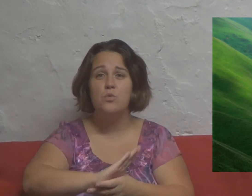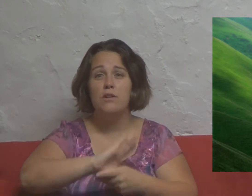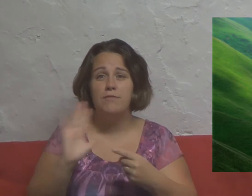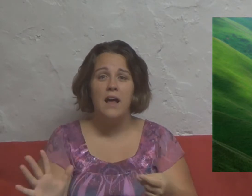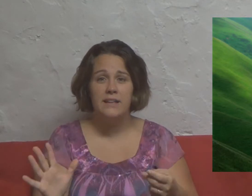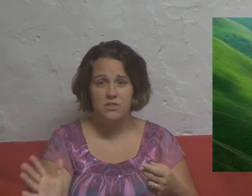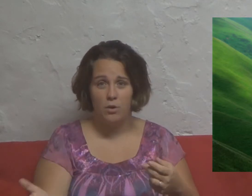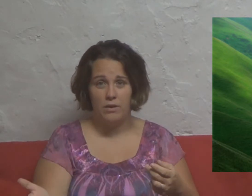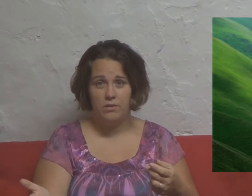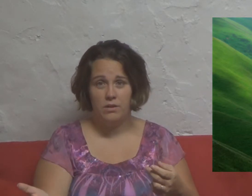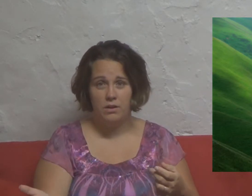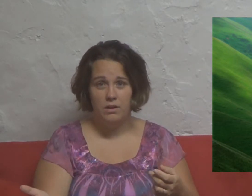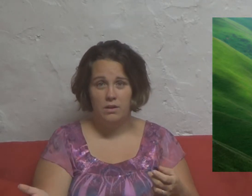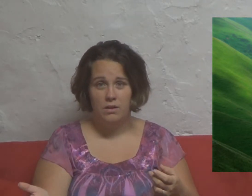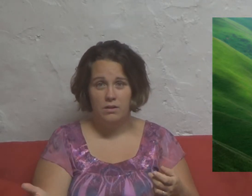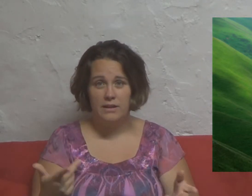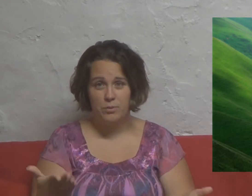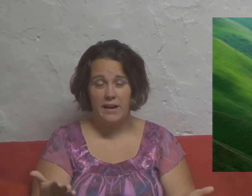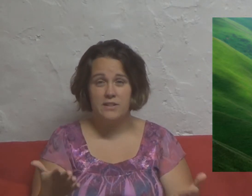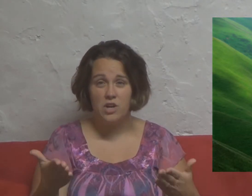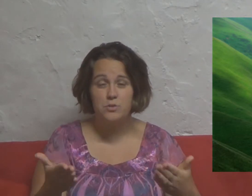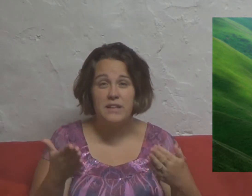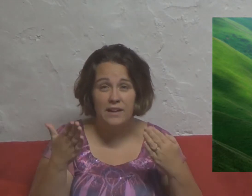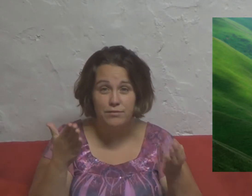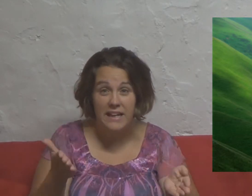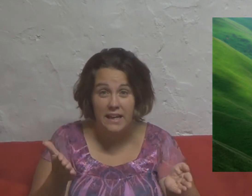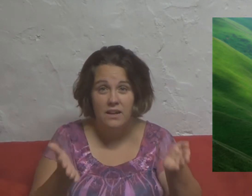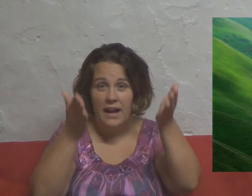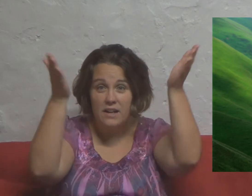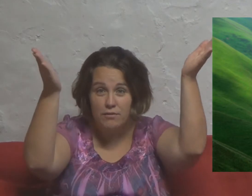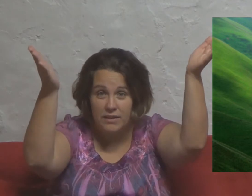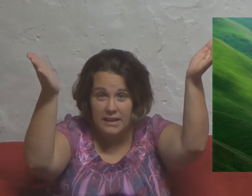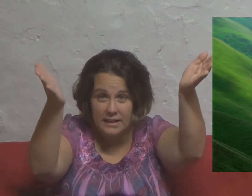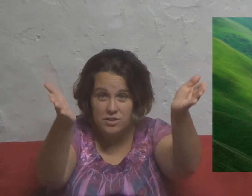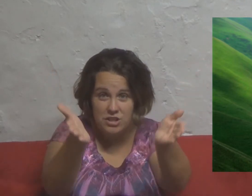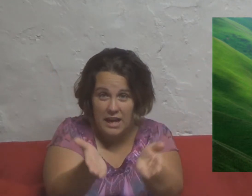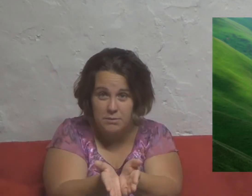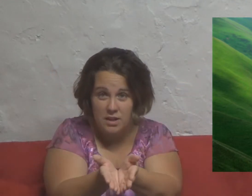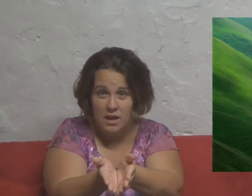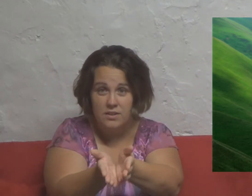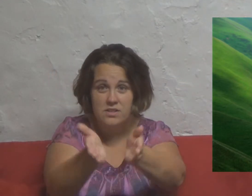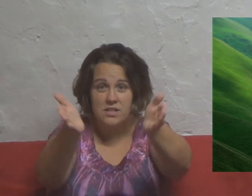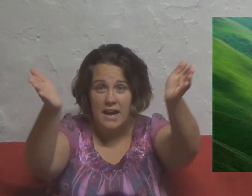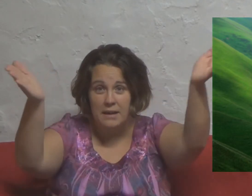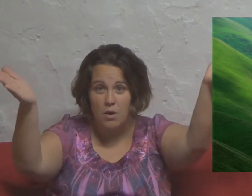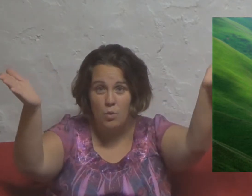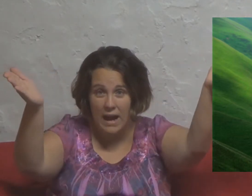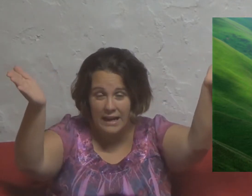the word valley start with? That's right. It starts with a V. And a V is shaped the same way